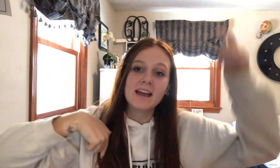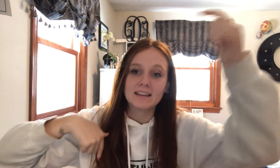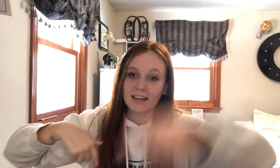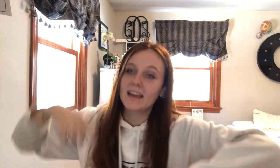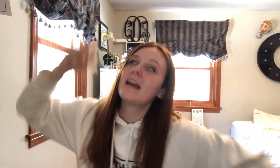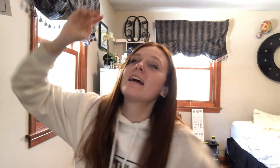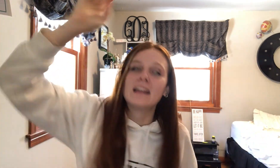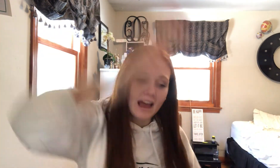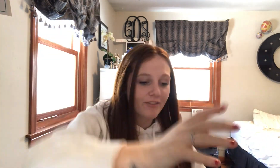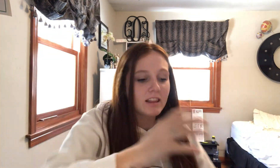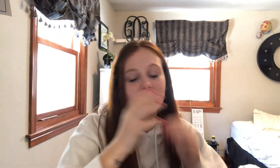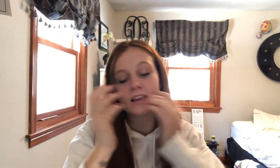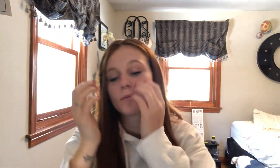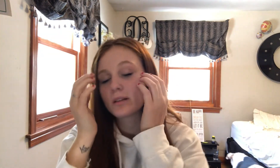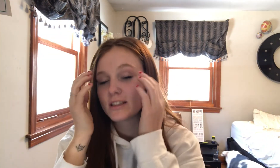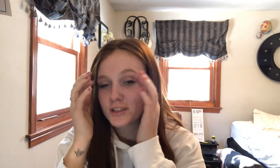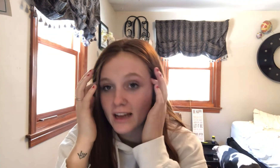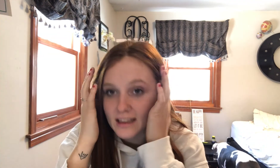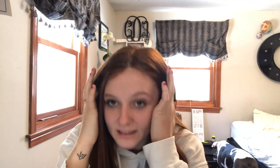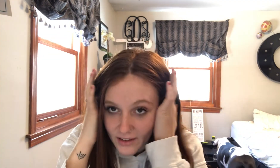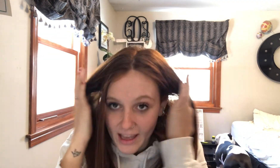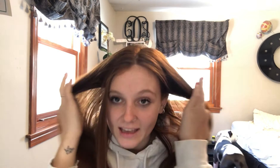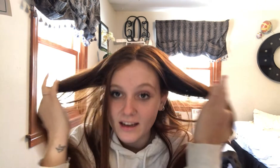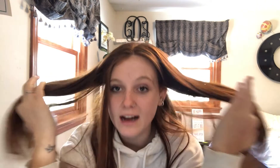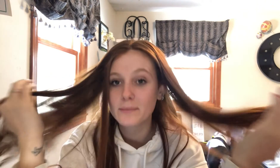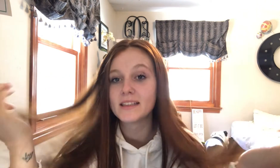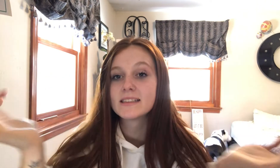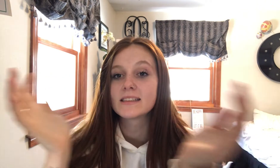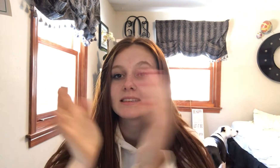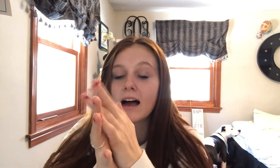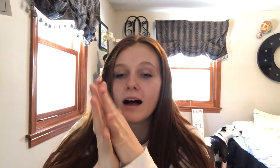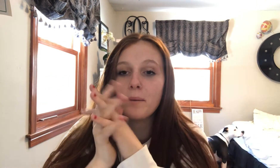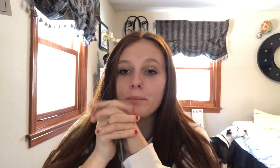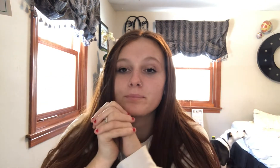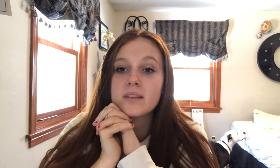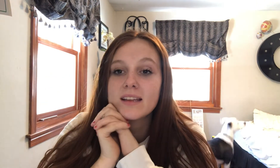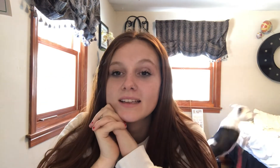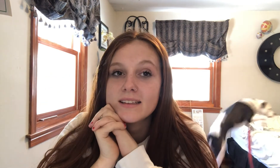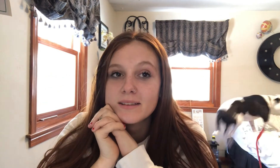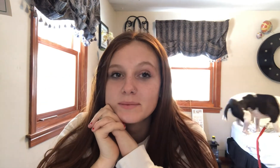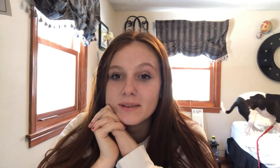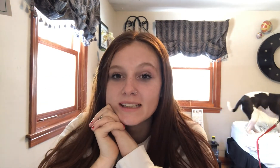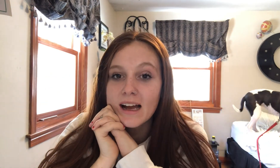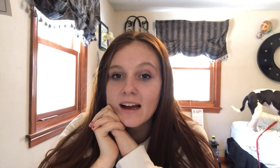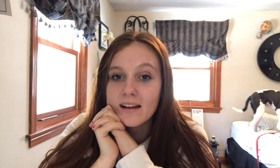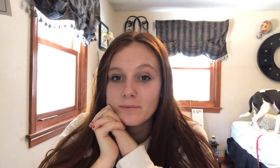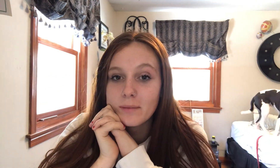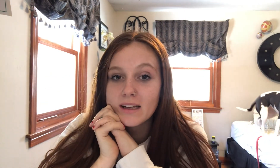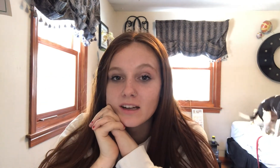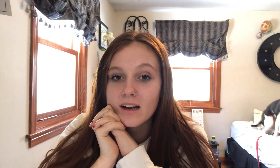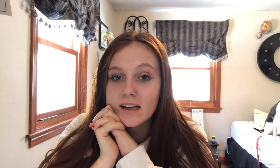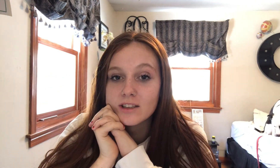like and everything. Please do not leave hate comments. But yeah, my dog has